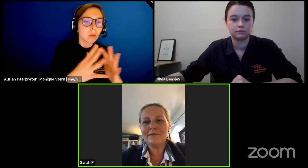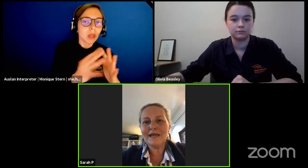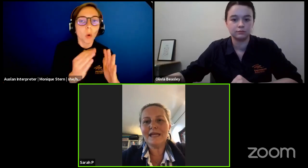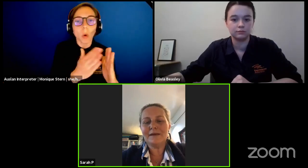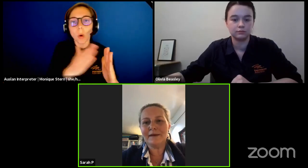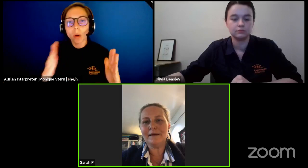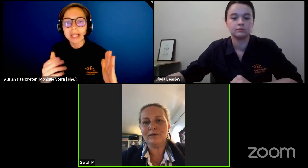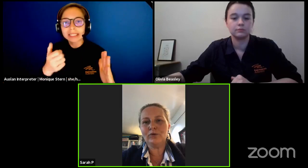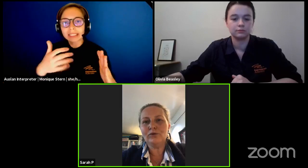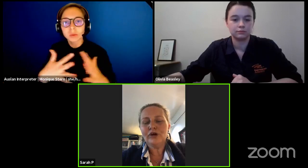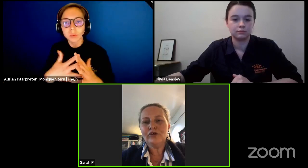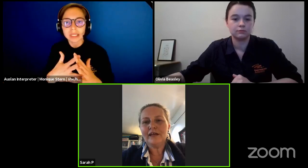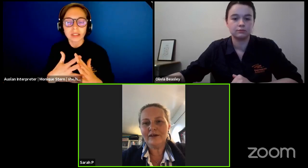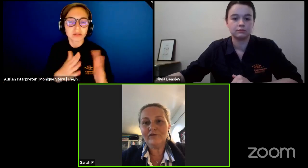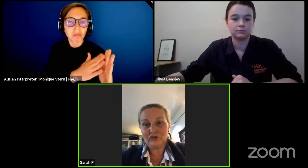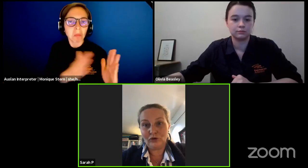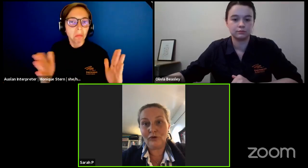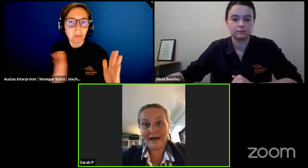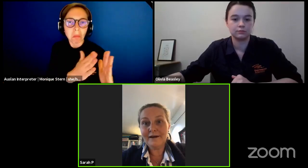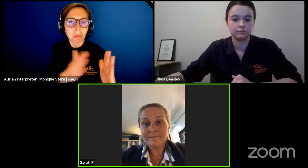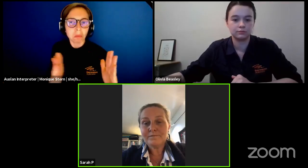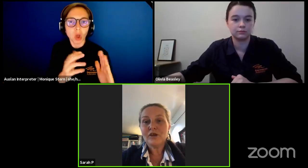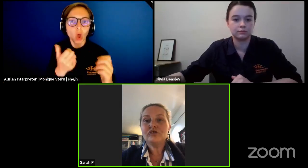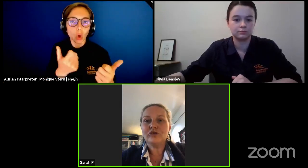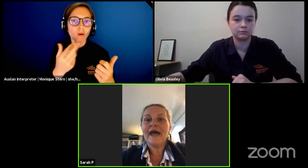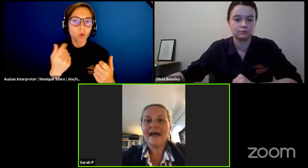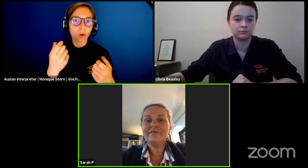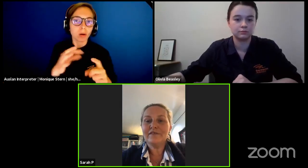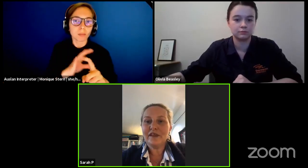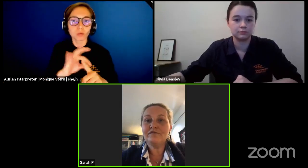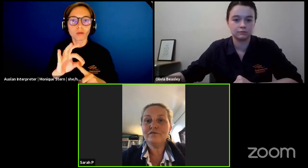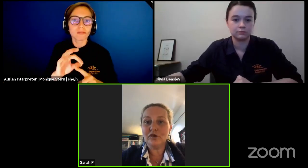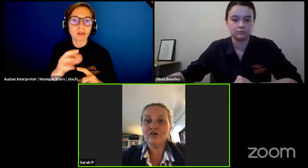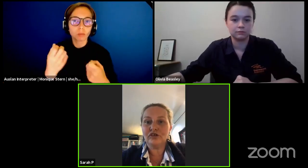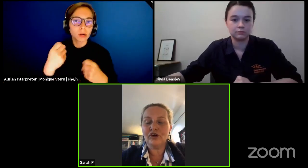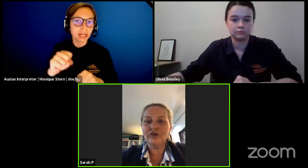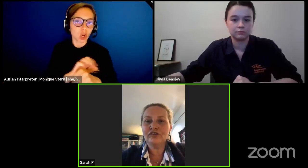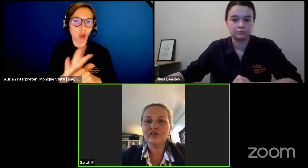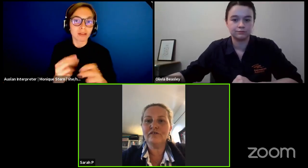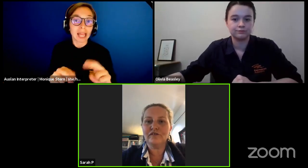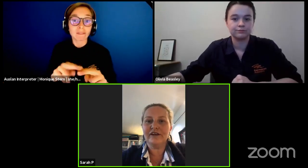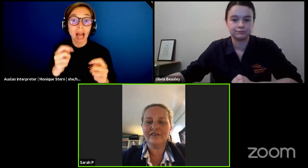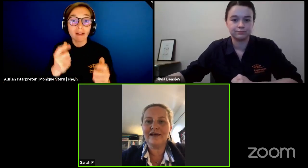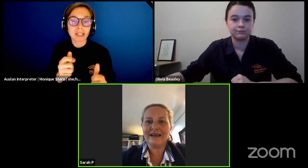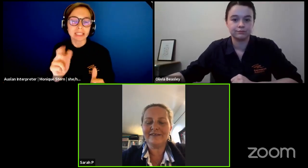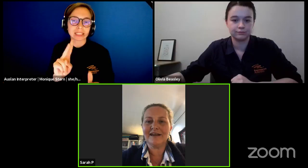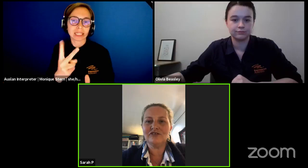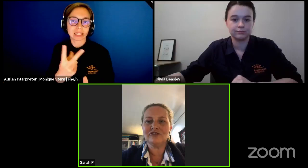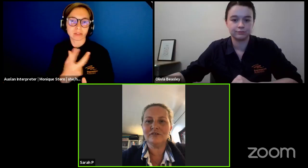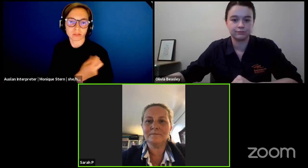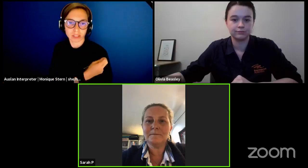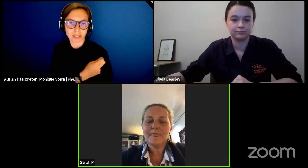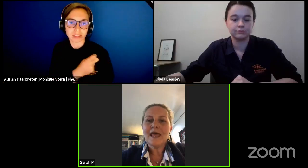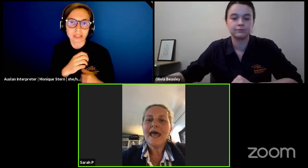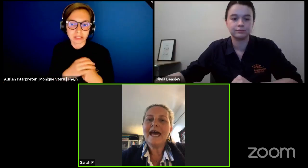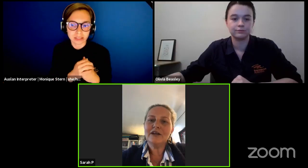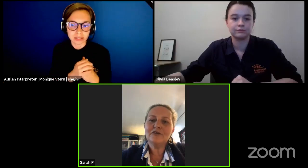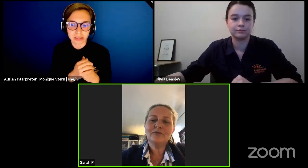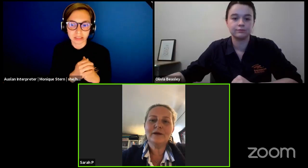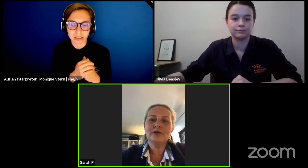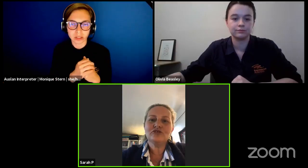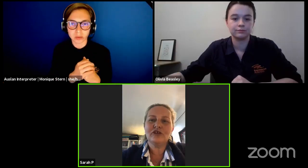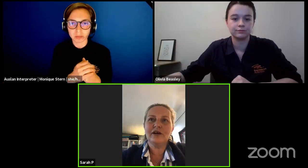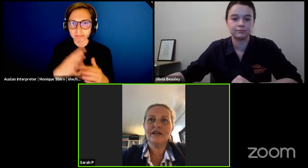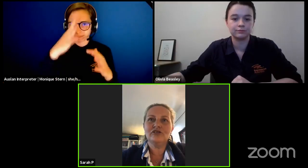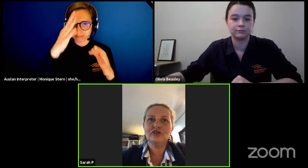as many people in Victoria to have their first dose of Pfizer vaccination. And